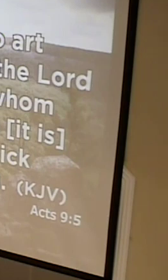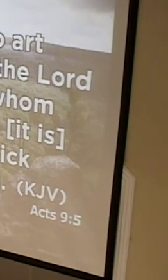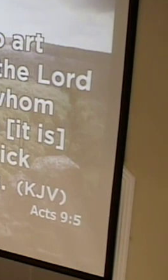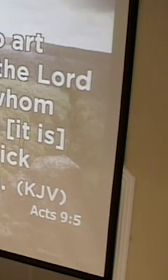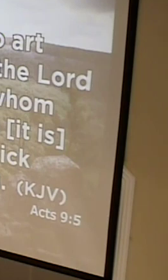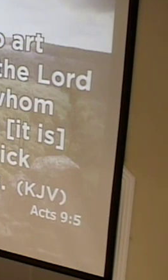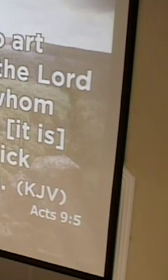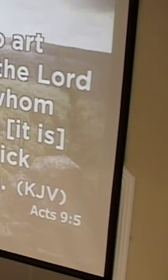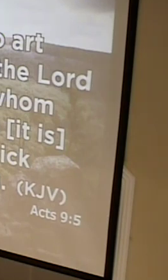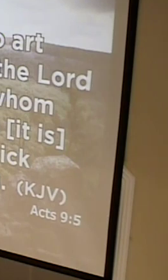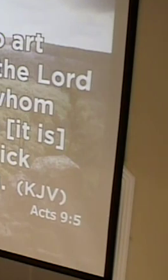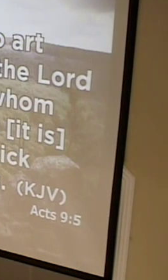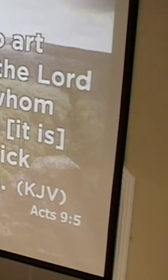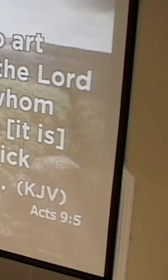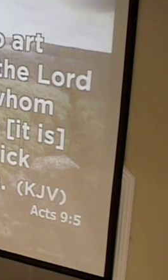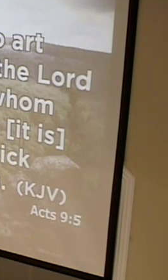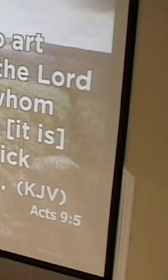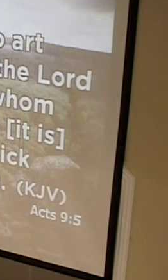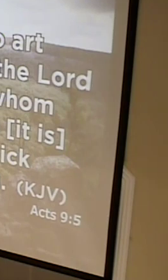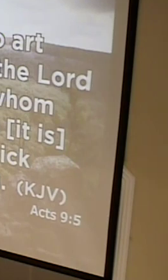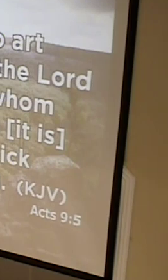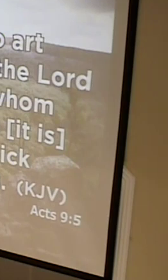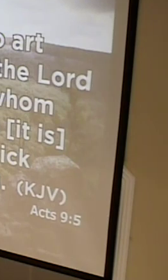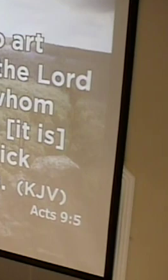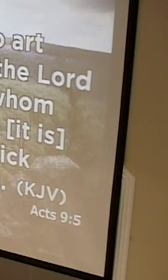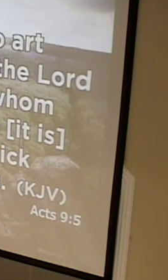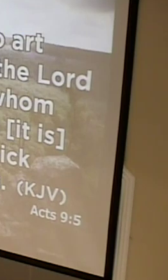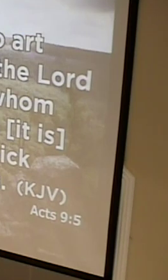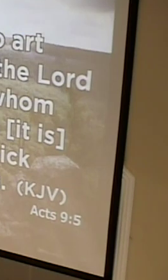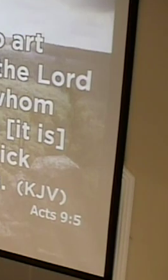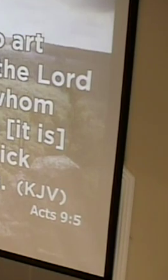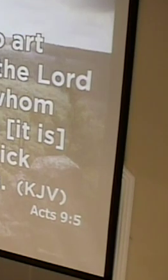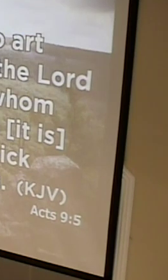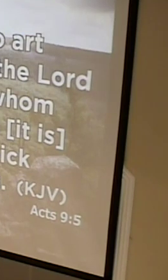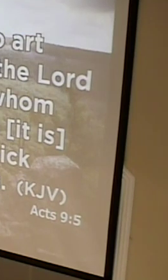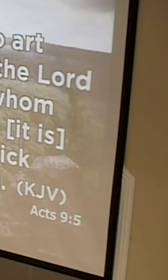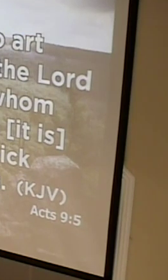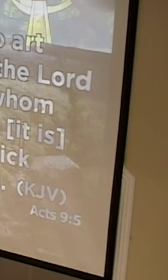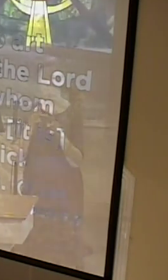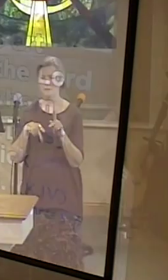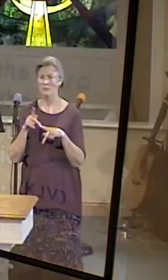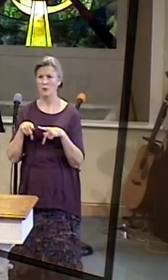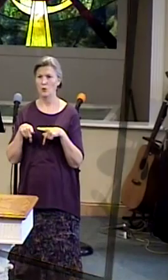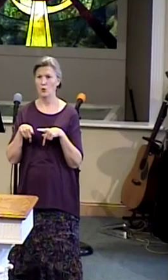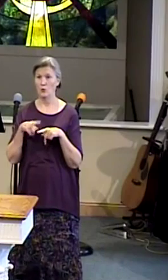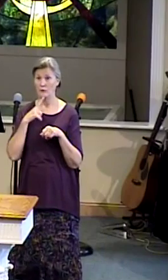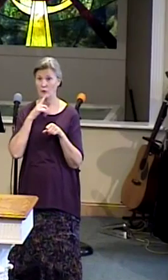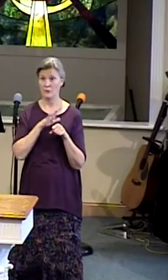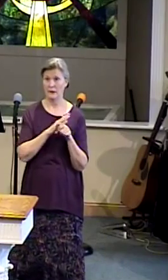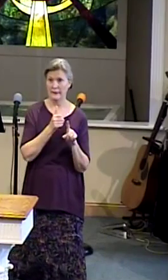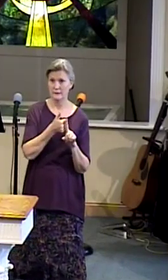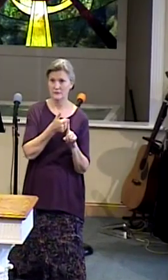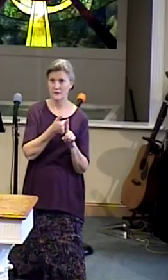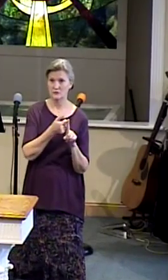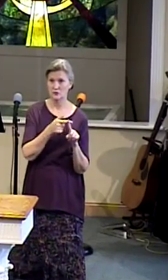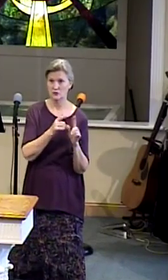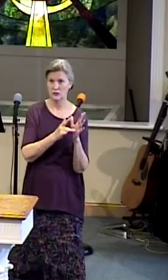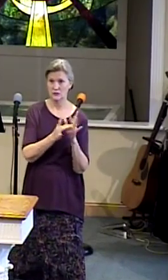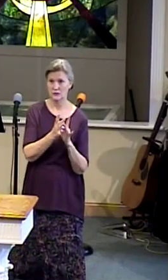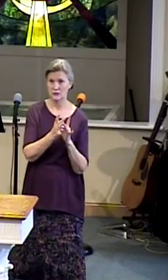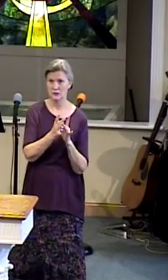I've had similar responses from people who have committed themselves to